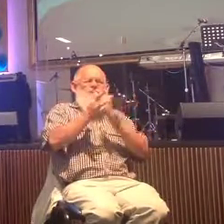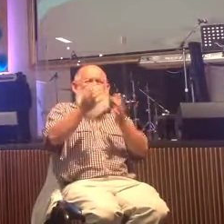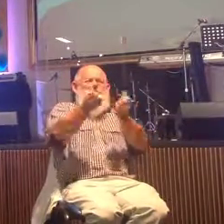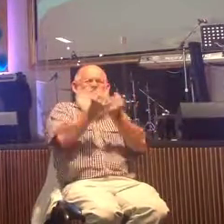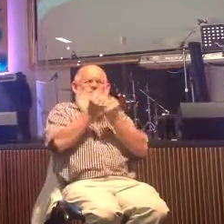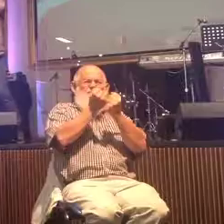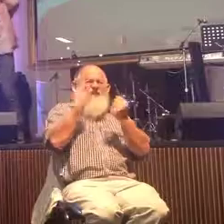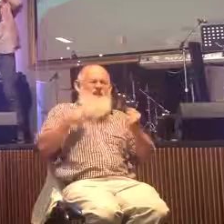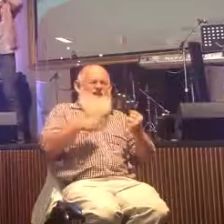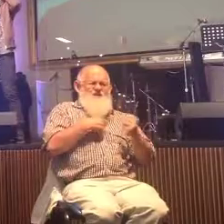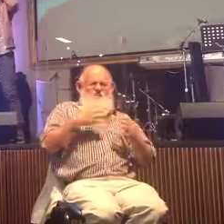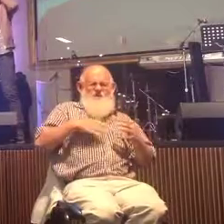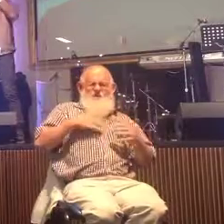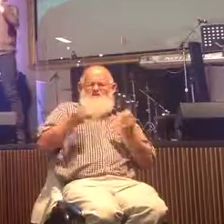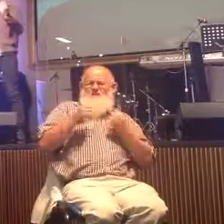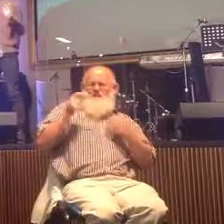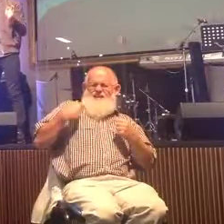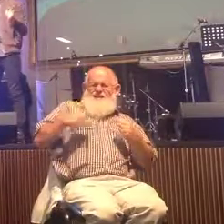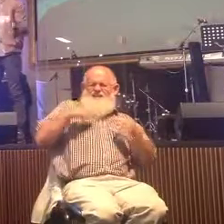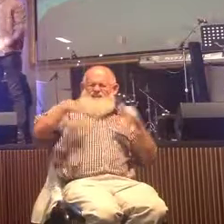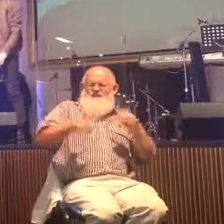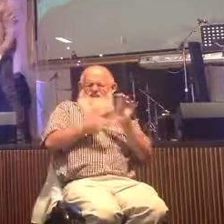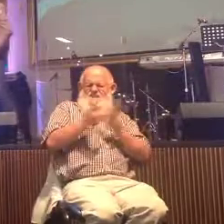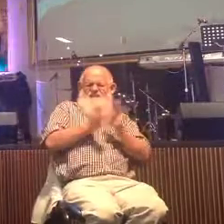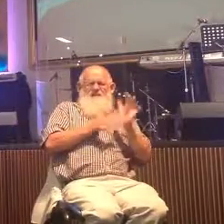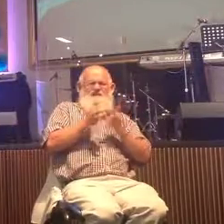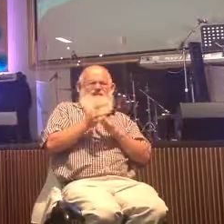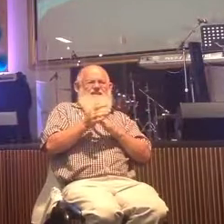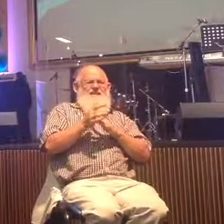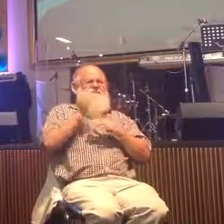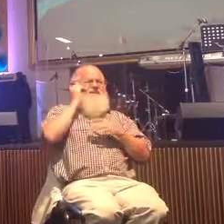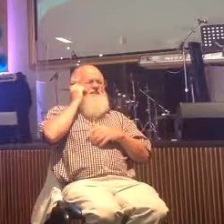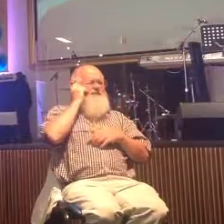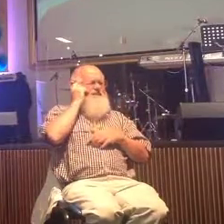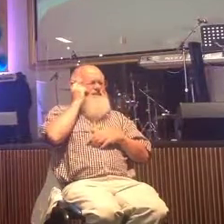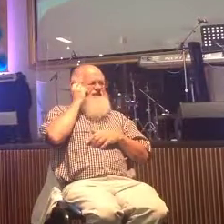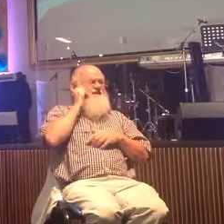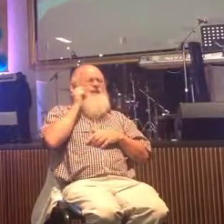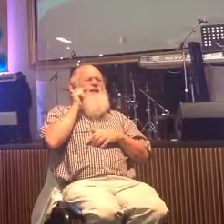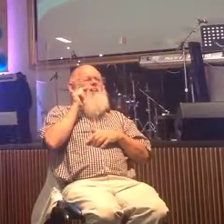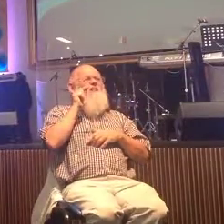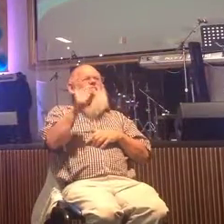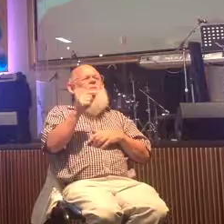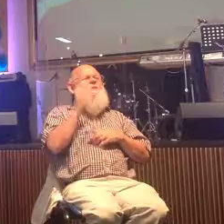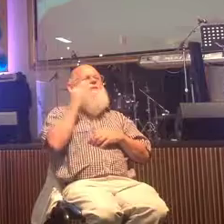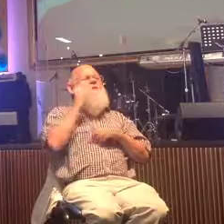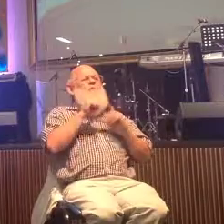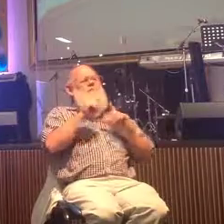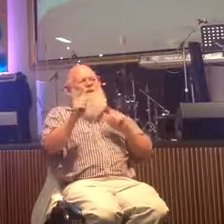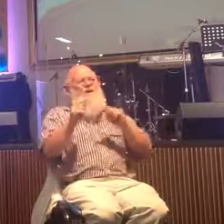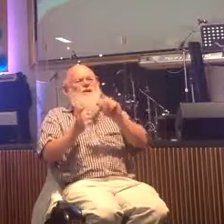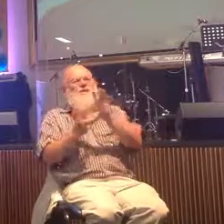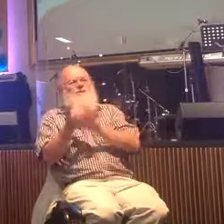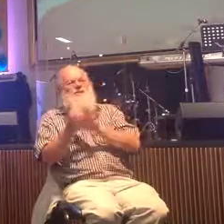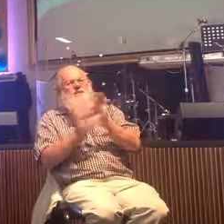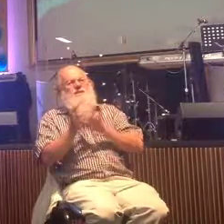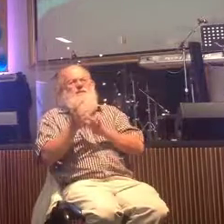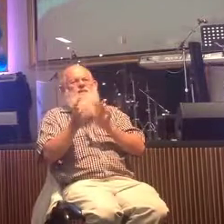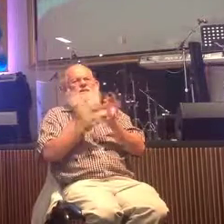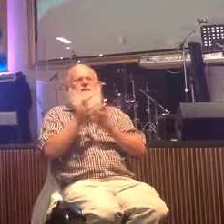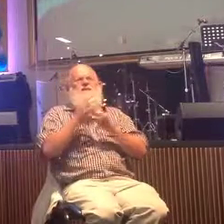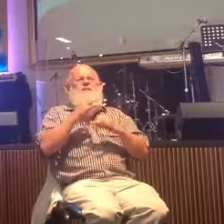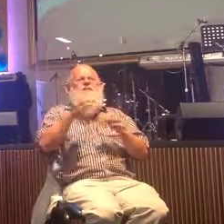Oh my goodness. That's what following Jesus is like. Jesus does not take us into